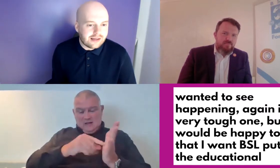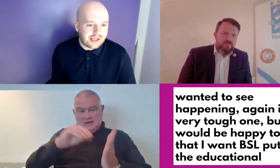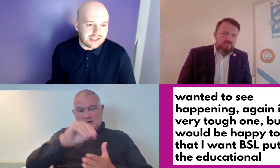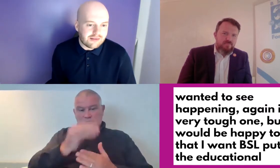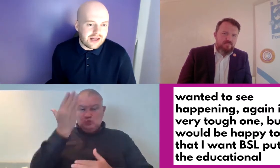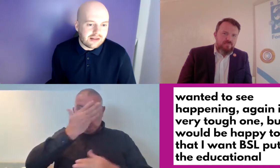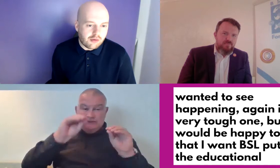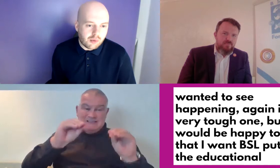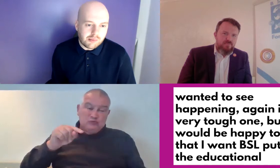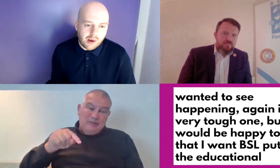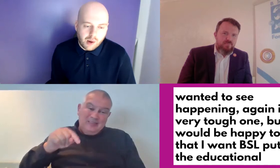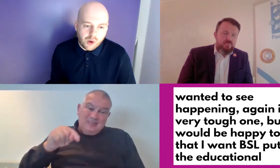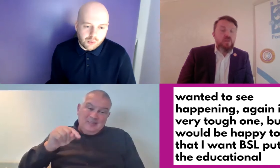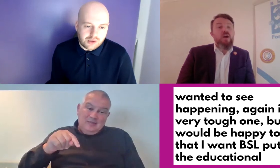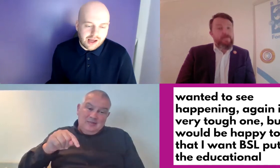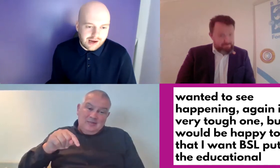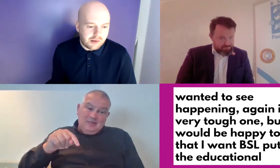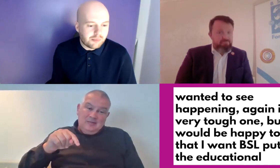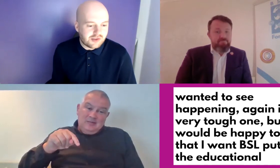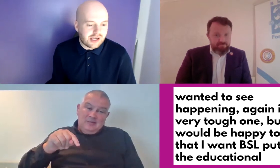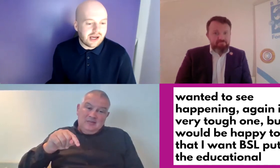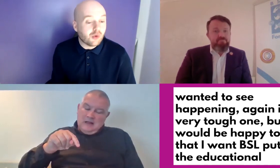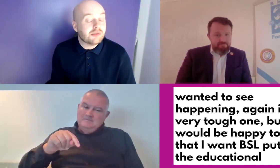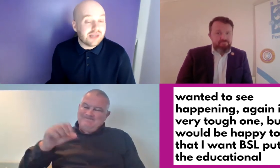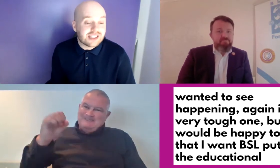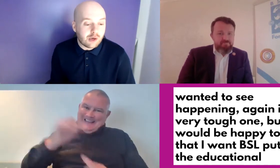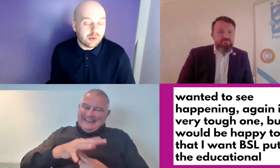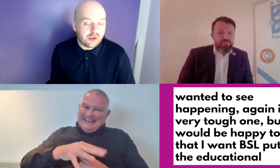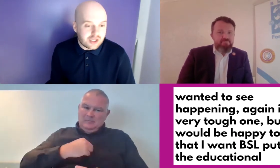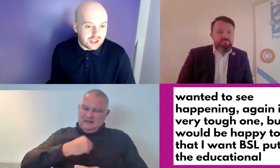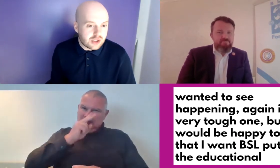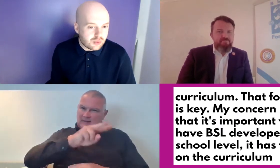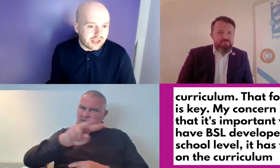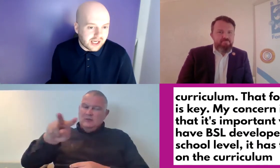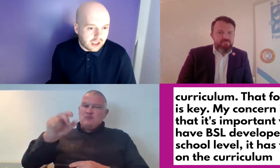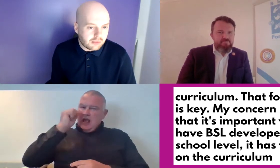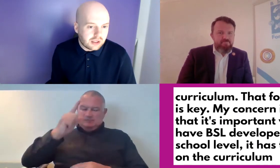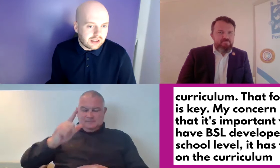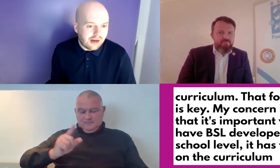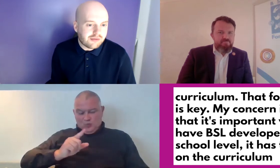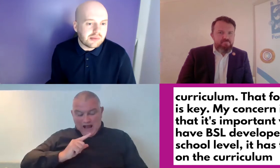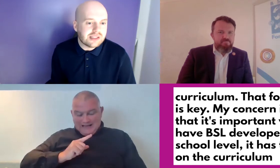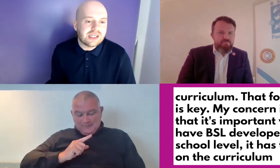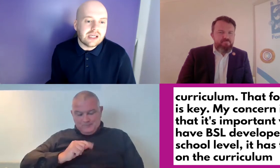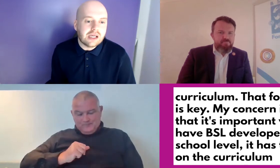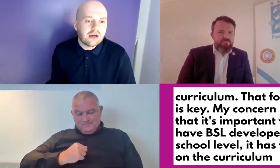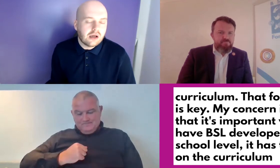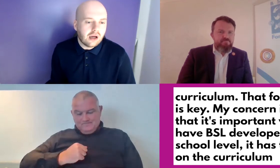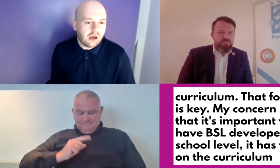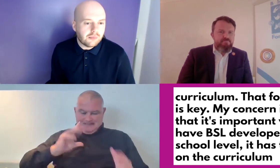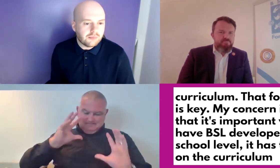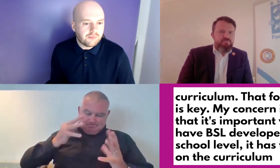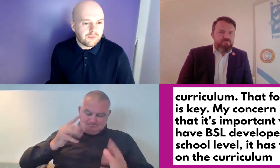again, it's a very tough one, but I would have to say I want BSL put in the educational curriculum. That for me is key.